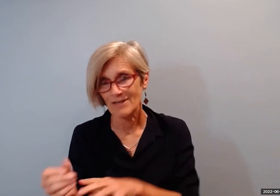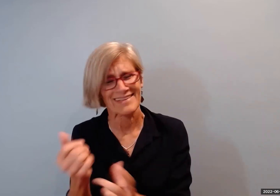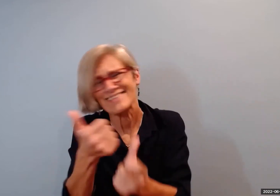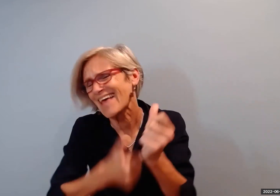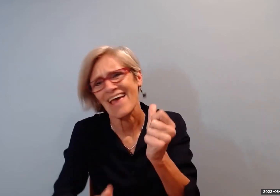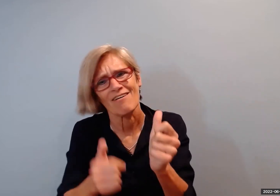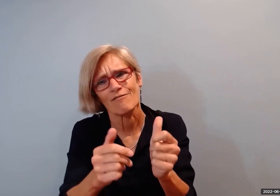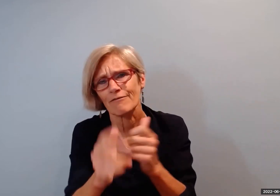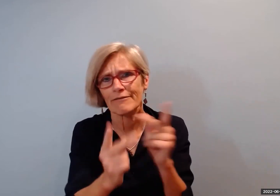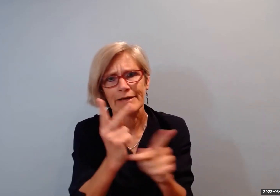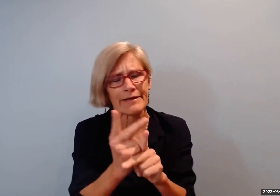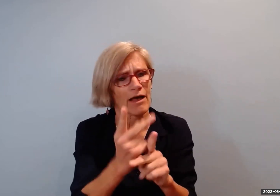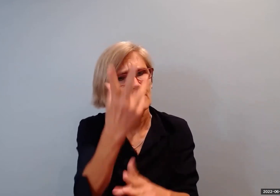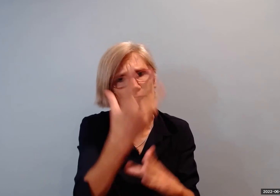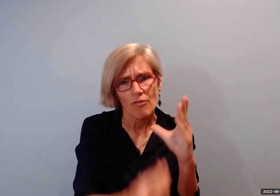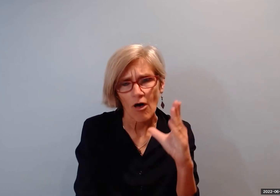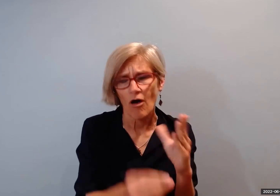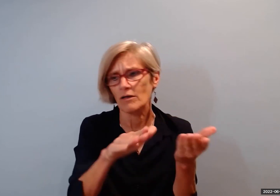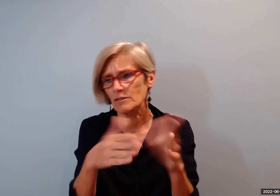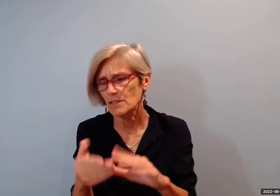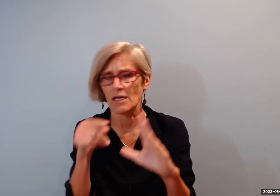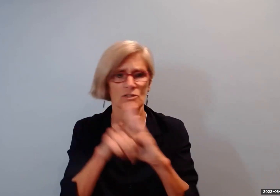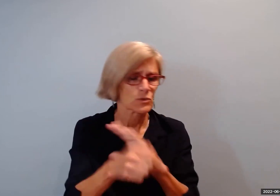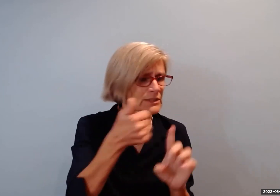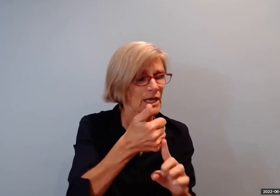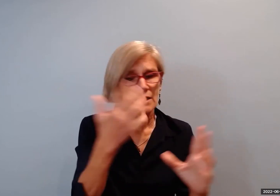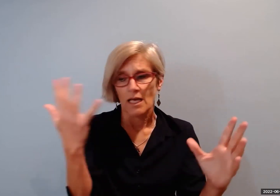loss. And suicide